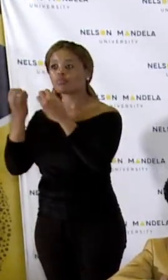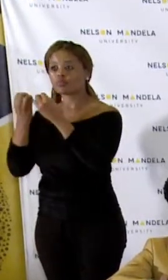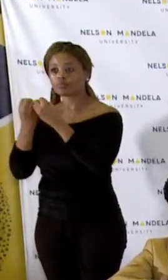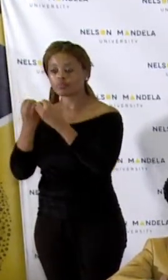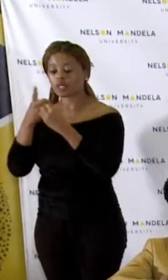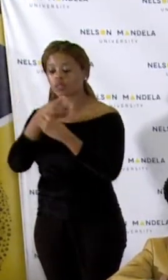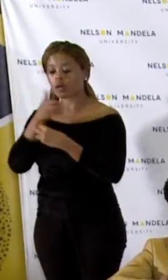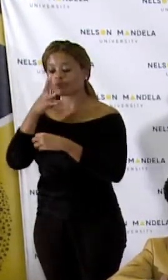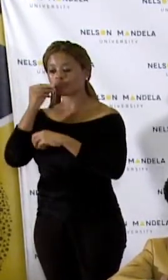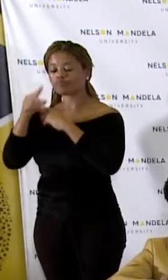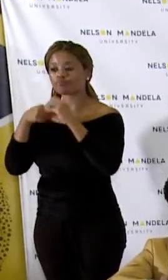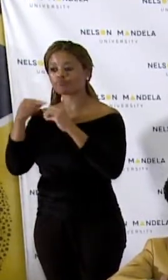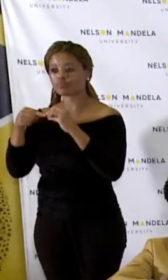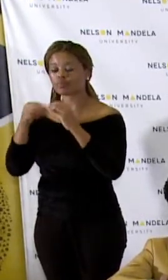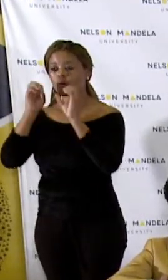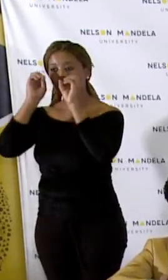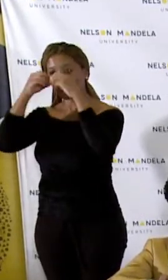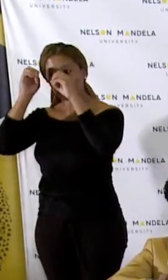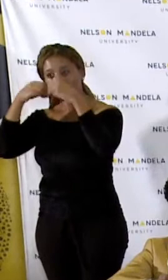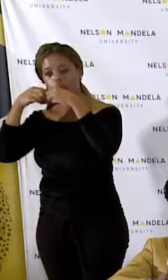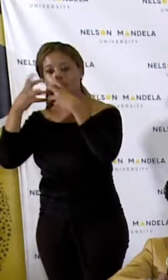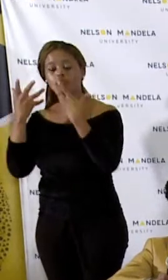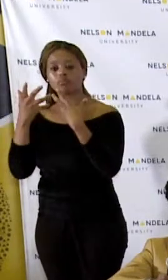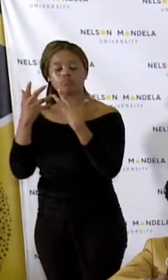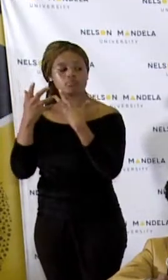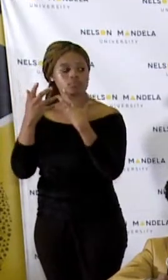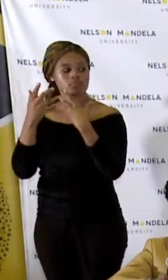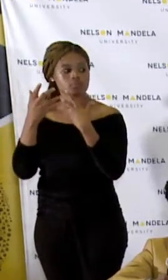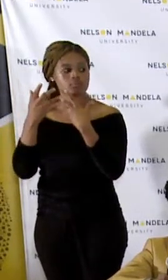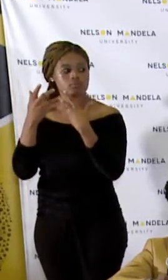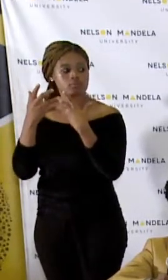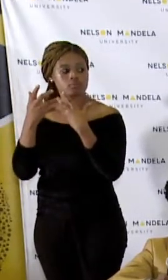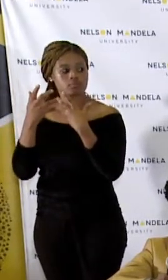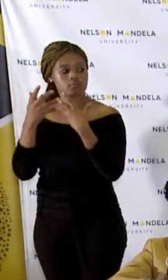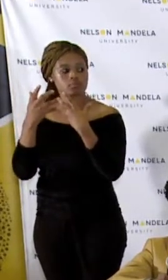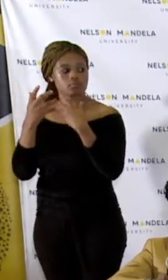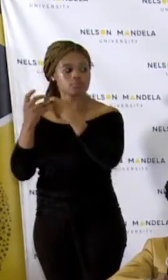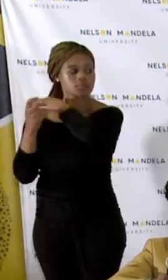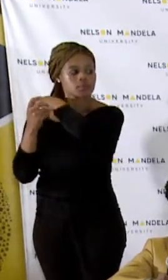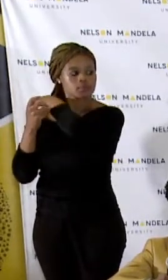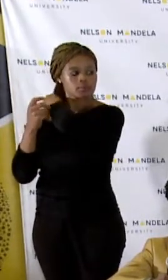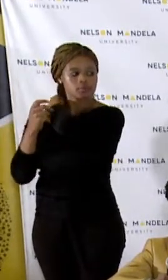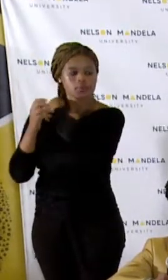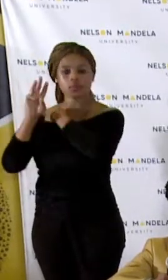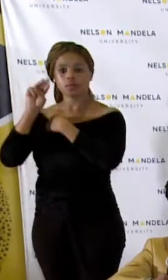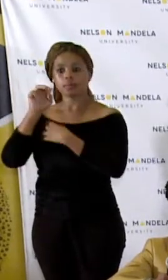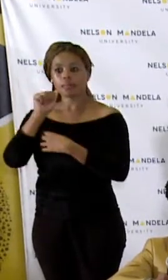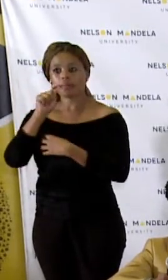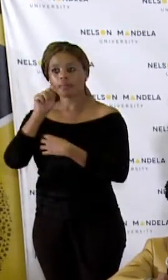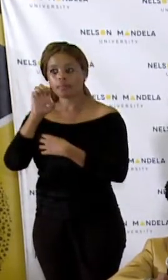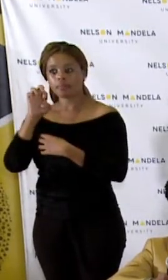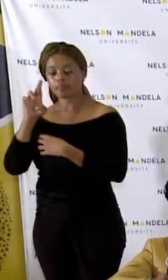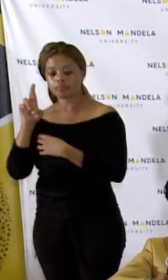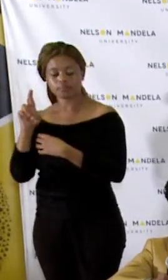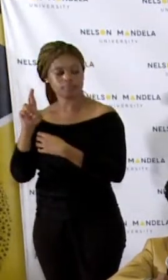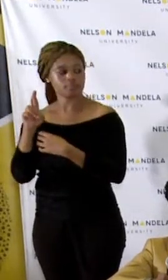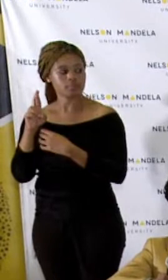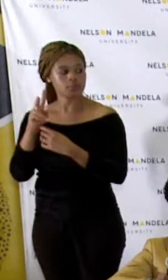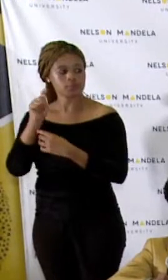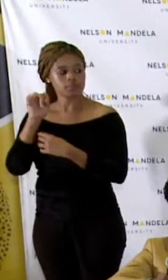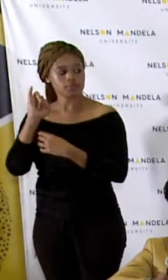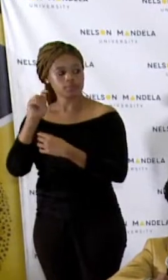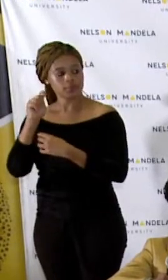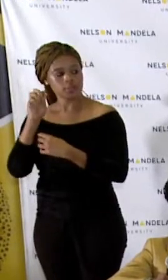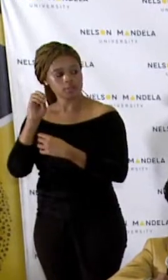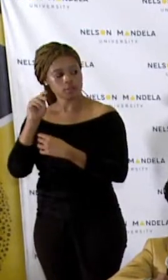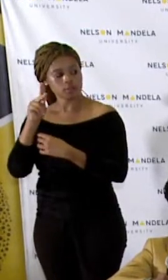talking about, Google, in other words, Alphabet, Meta, ByteDance, TikTok.